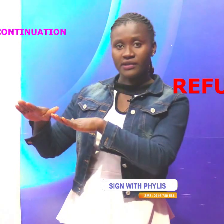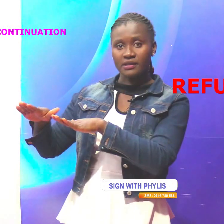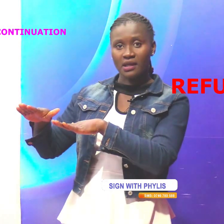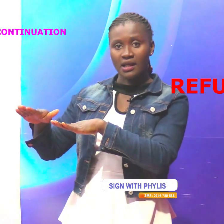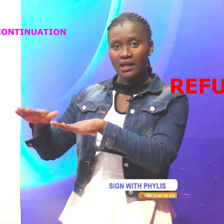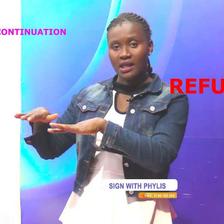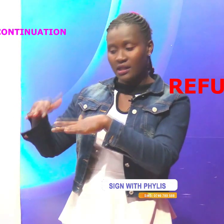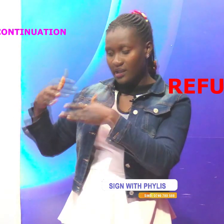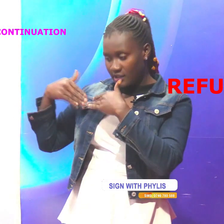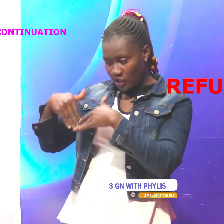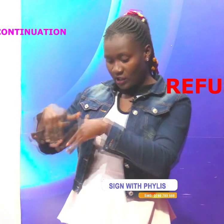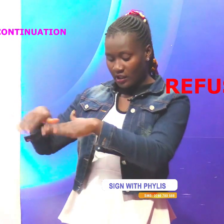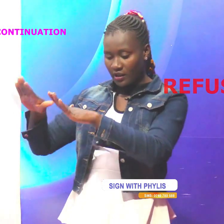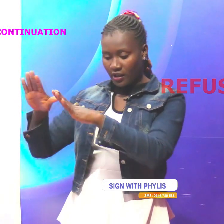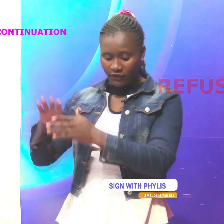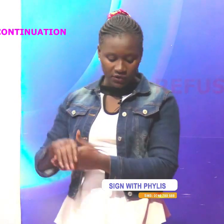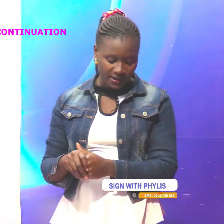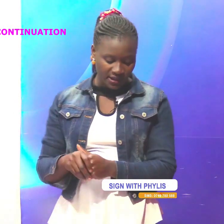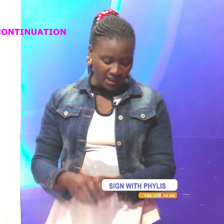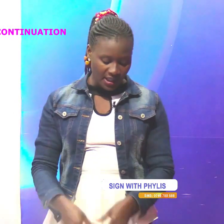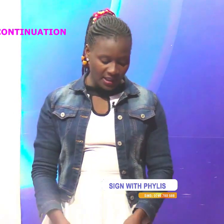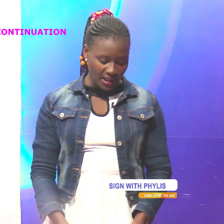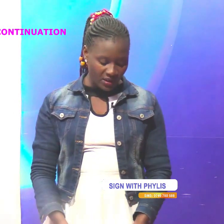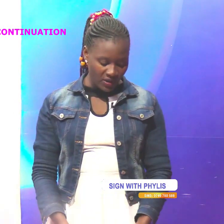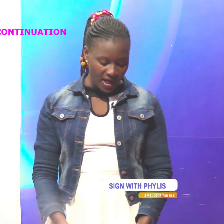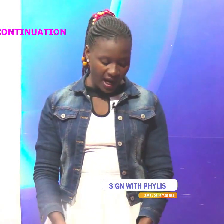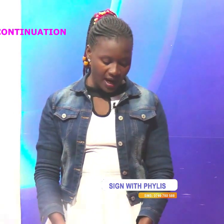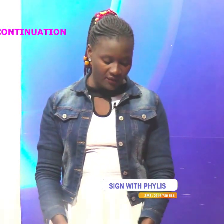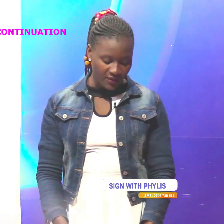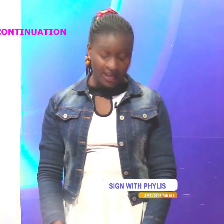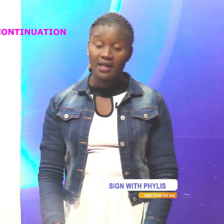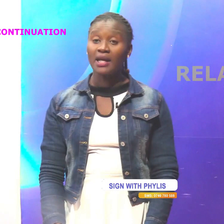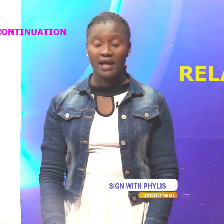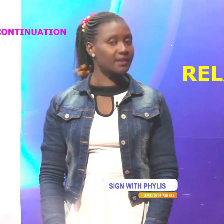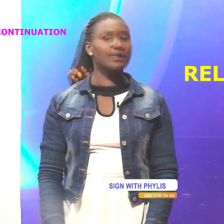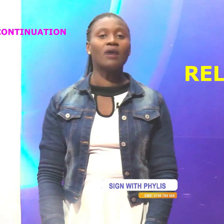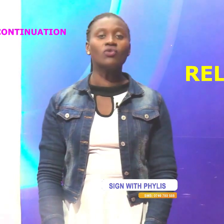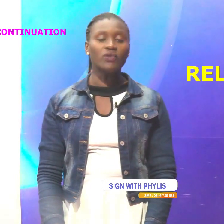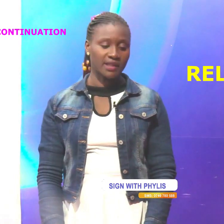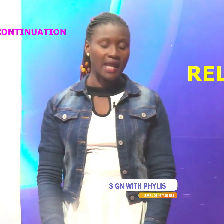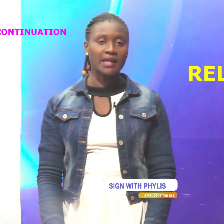okay, like this, refuse. And then we have relax. How do we sign relax?